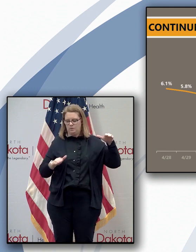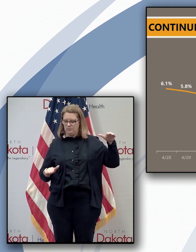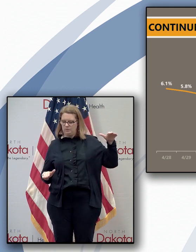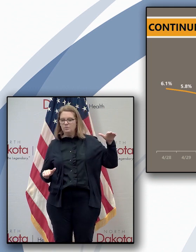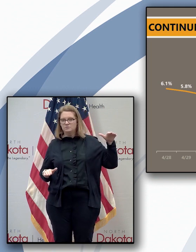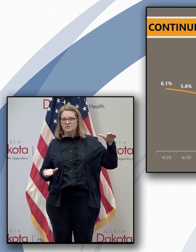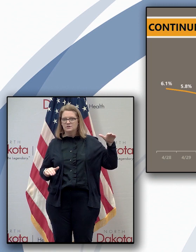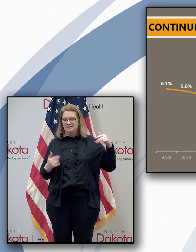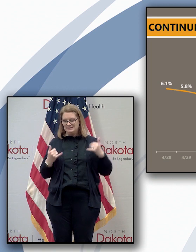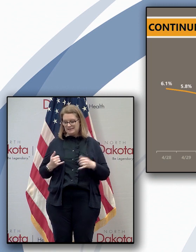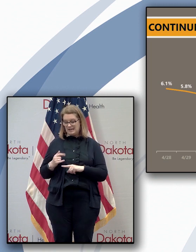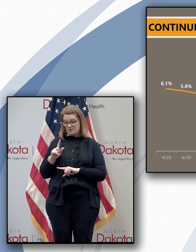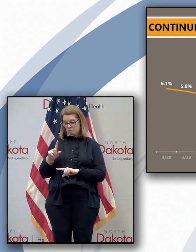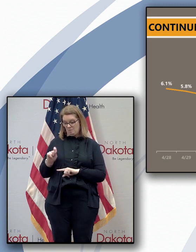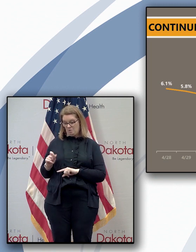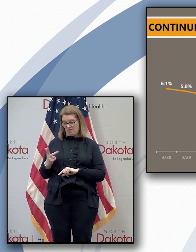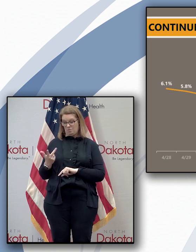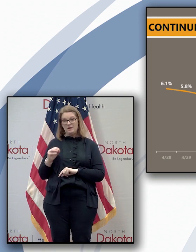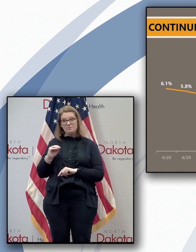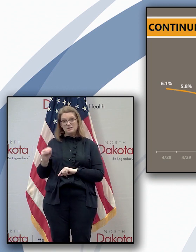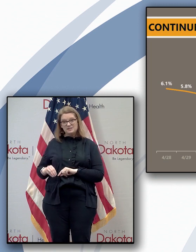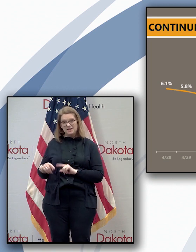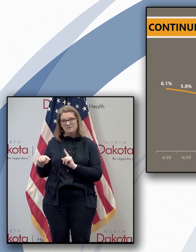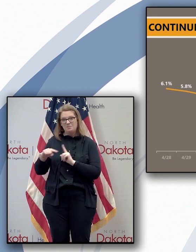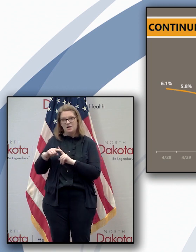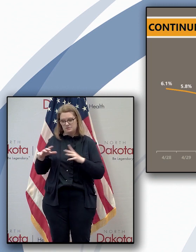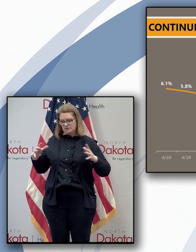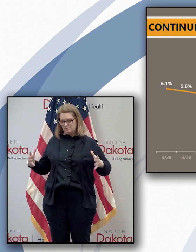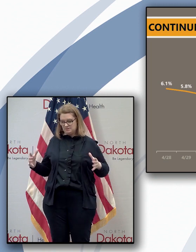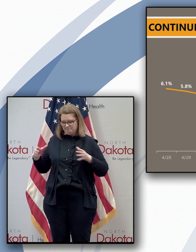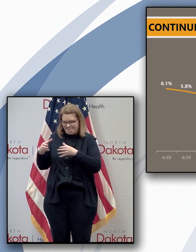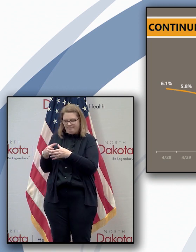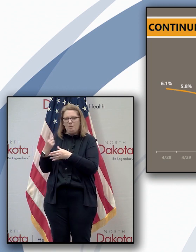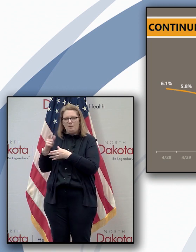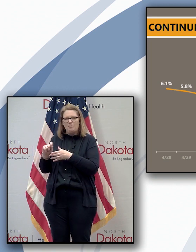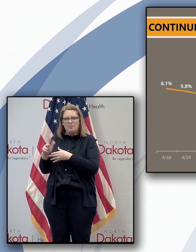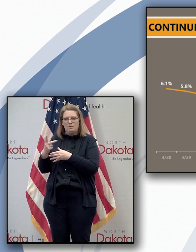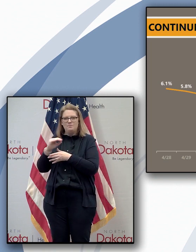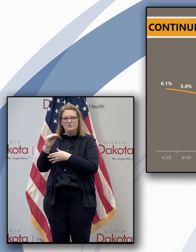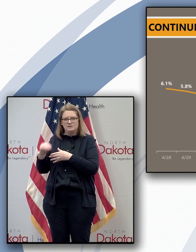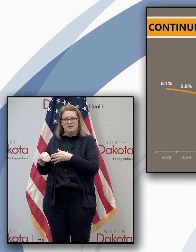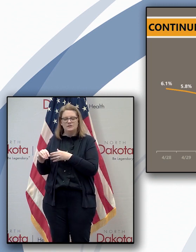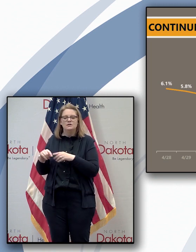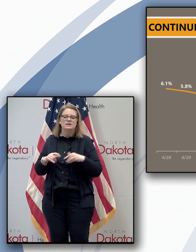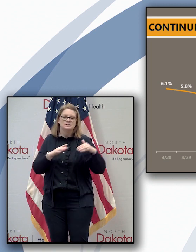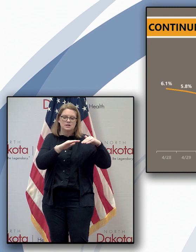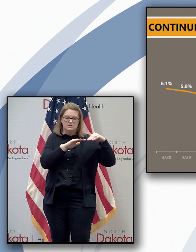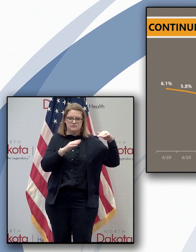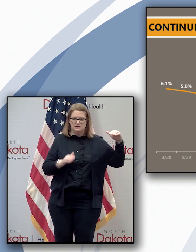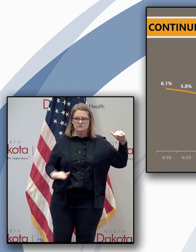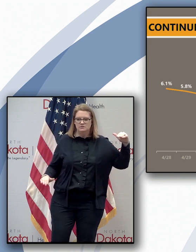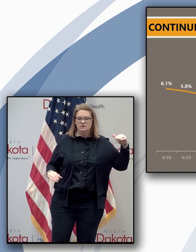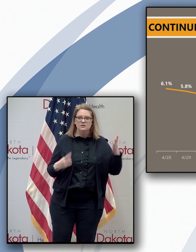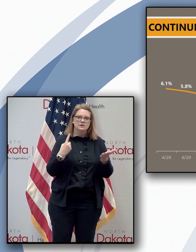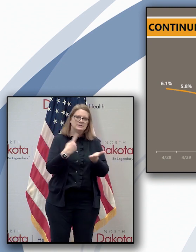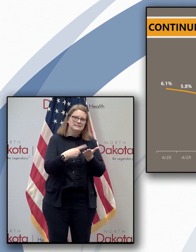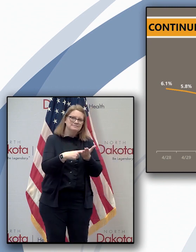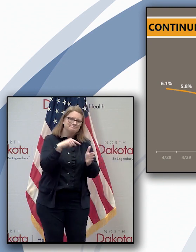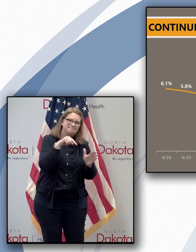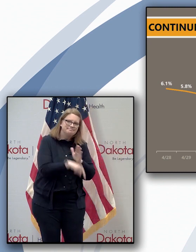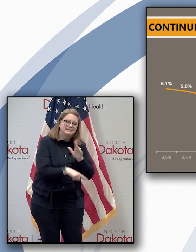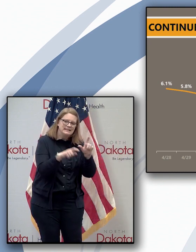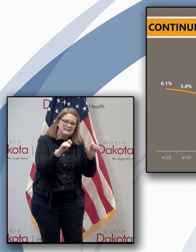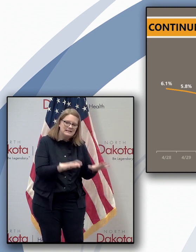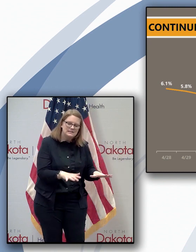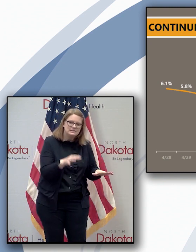today's 1.3% positives helped move that down. We talk a lot about testing, and we've talked a lot about